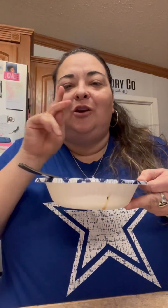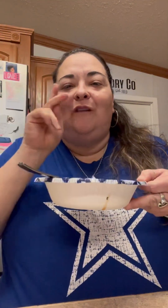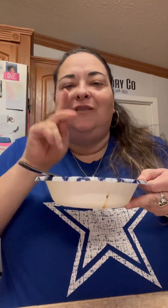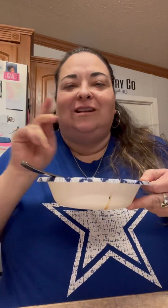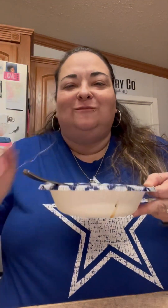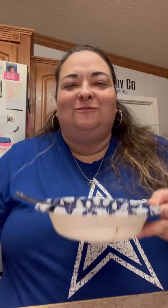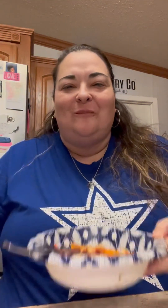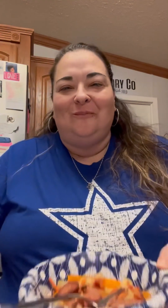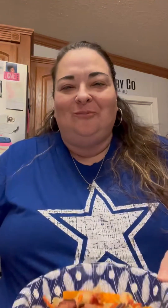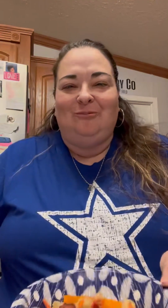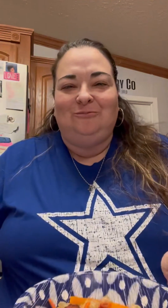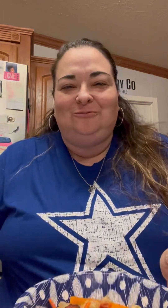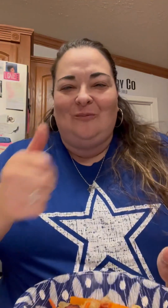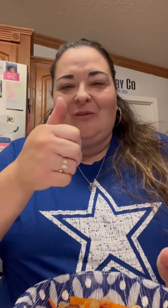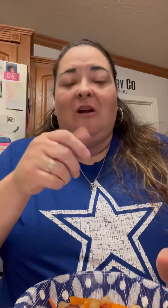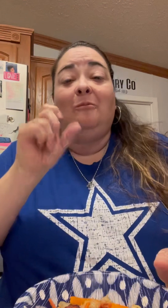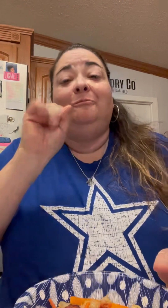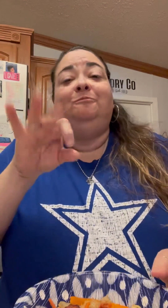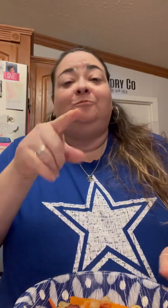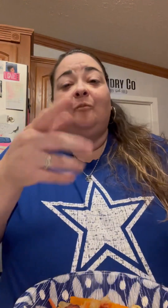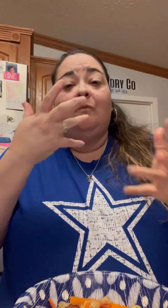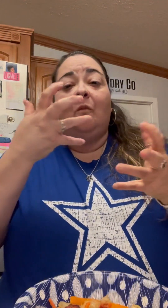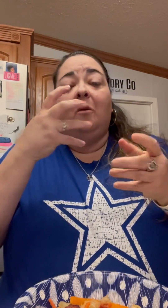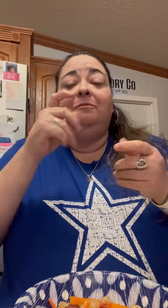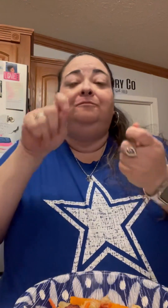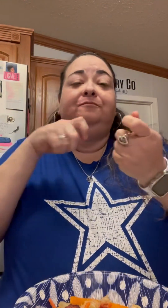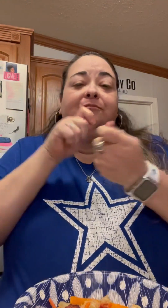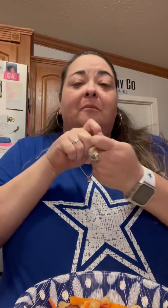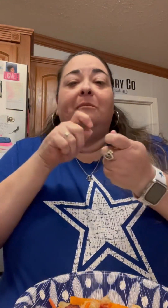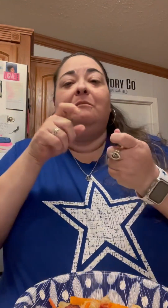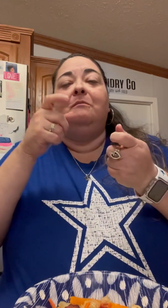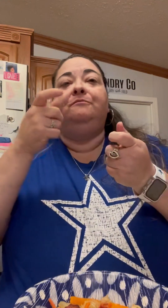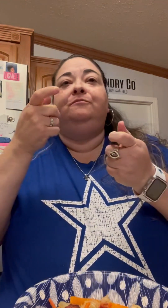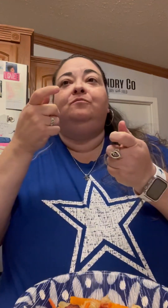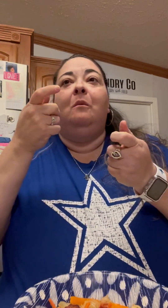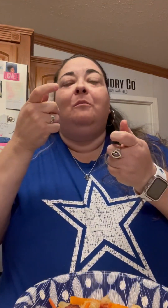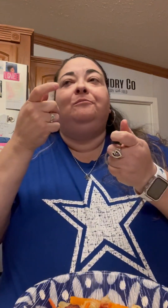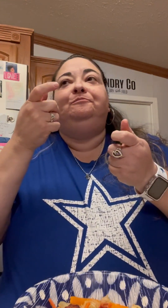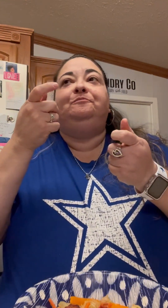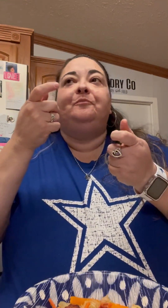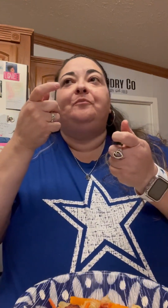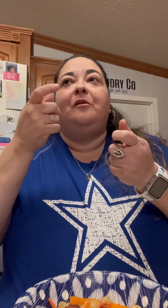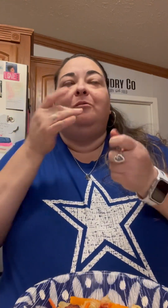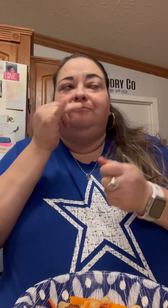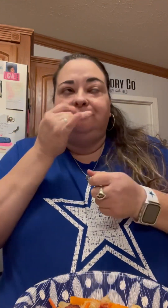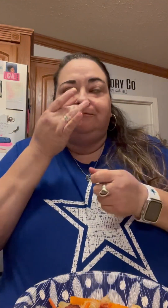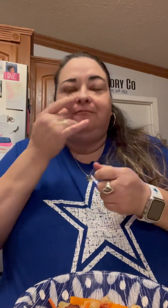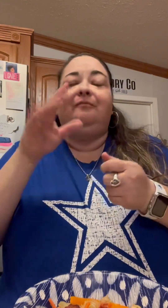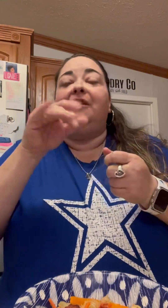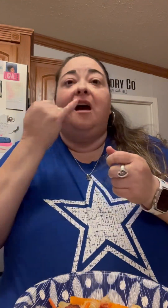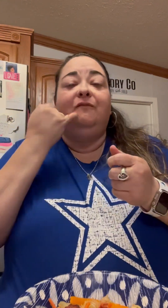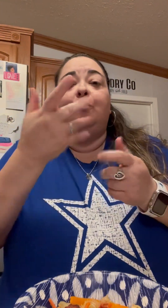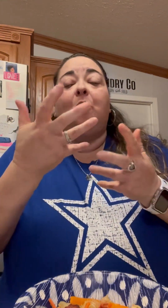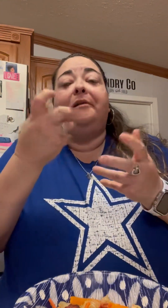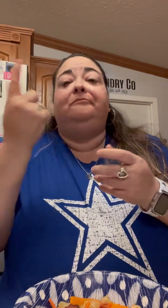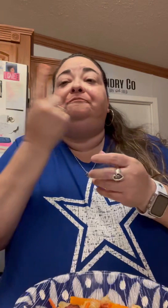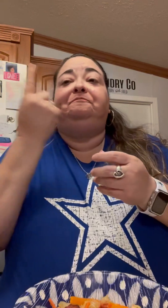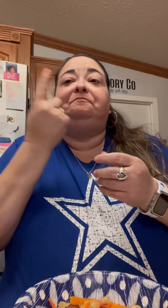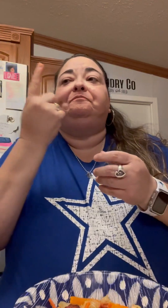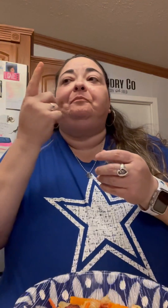Oh my gosh, it's perfect. So good. If you want a certain recipe done, oh my gosh, it's so